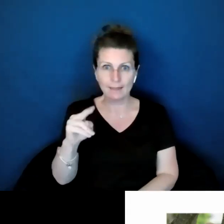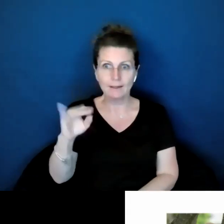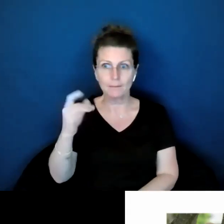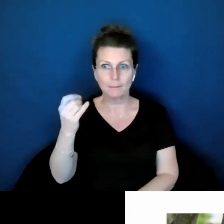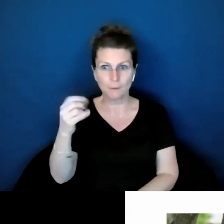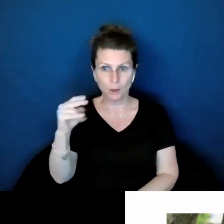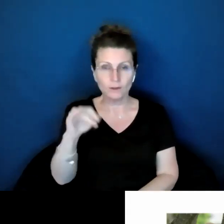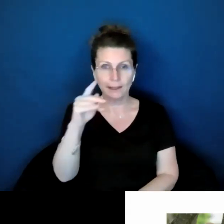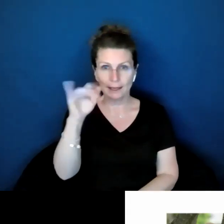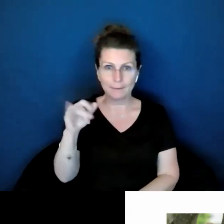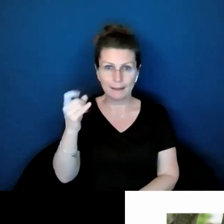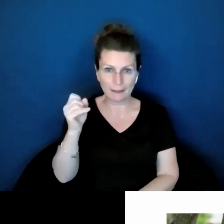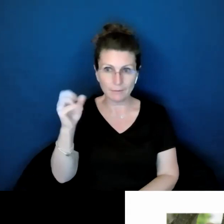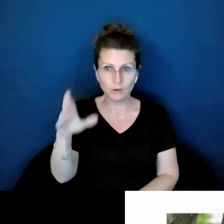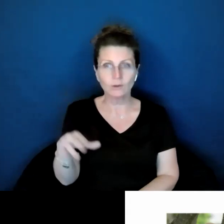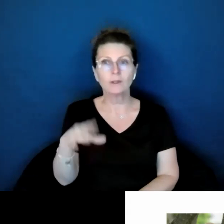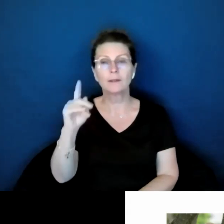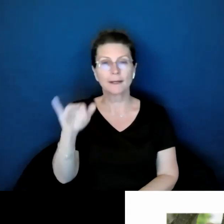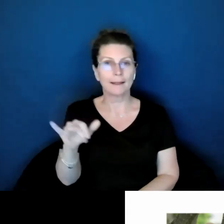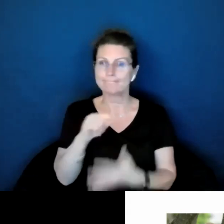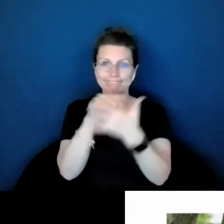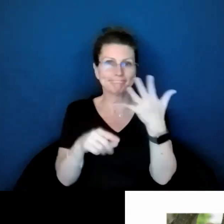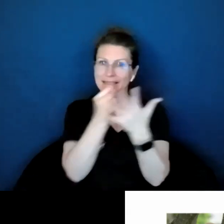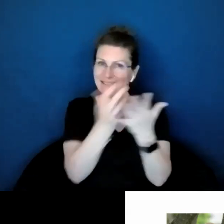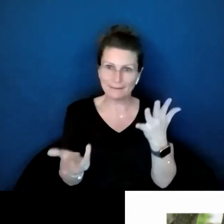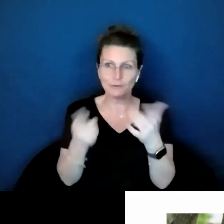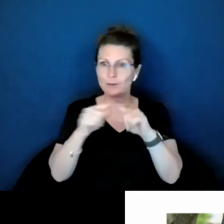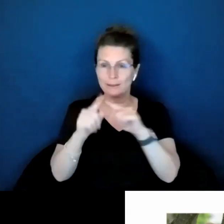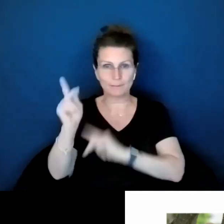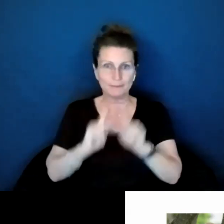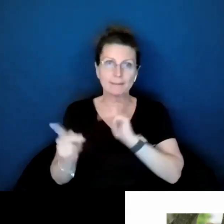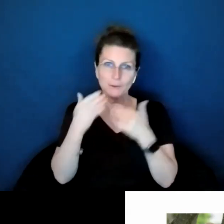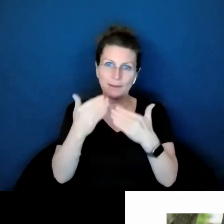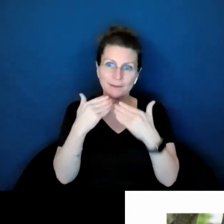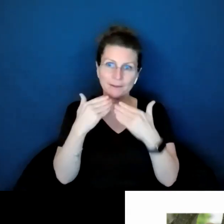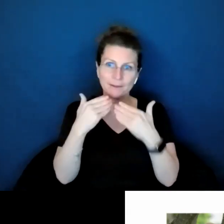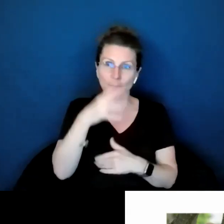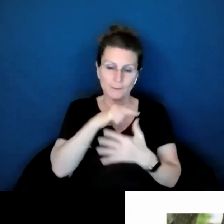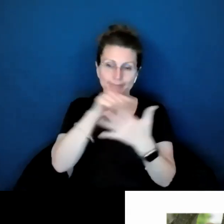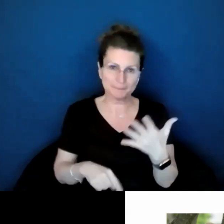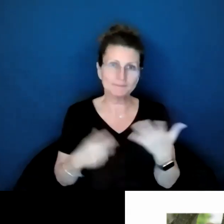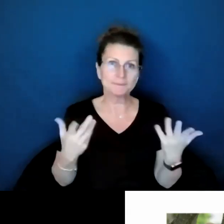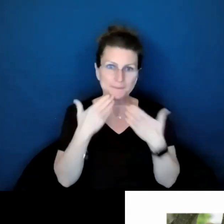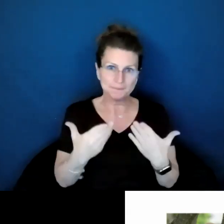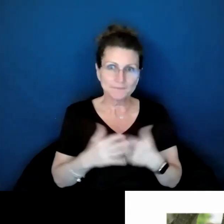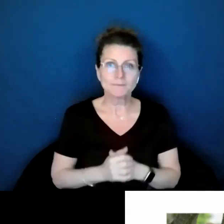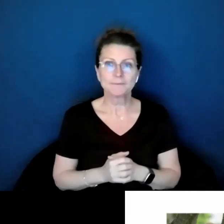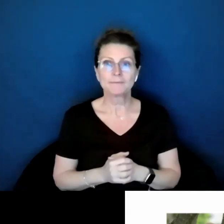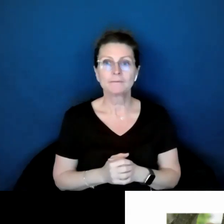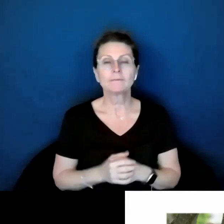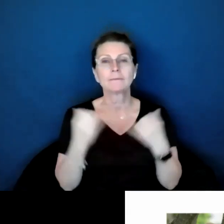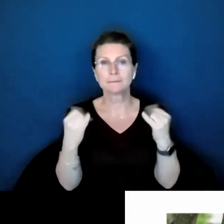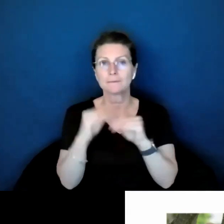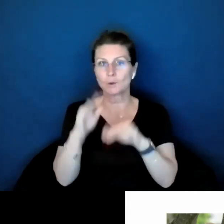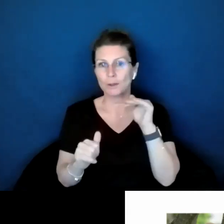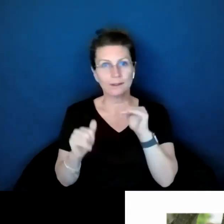Amy Latimer-Chung, Kelly Arbor-Nicotopoulos, Jennifer Tomasoni, and Jessica Fraser-Thomas. Now more than